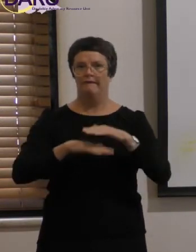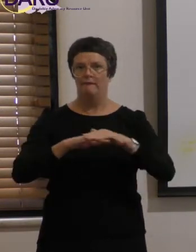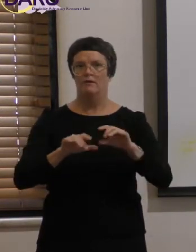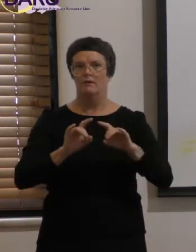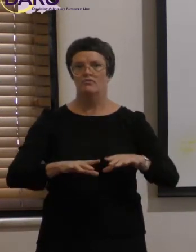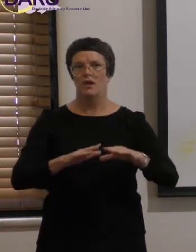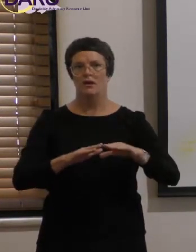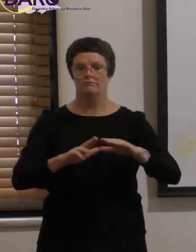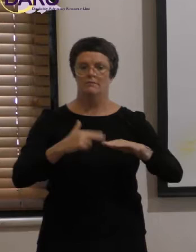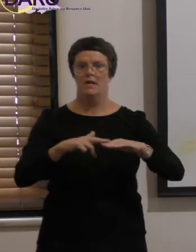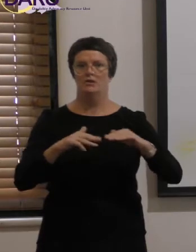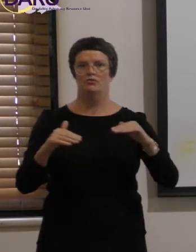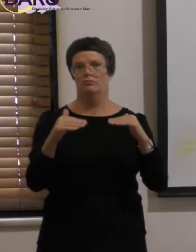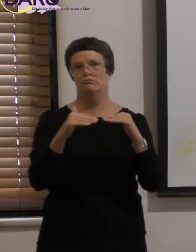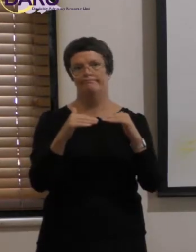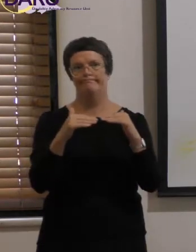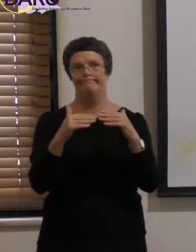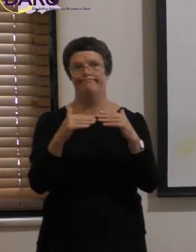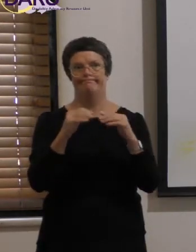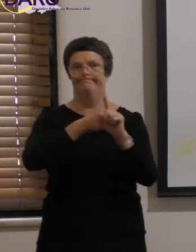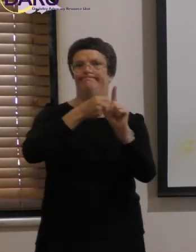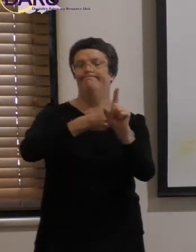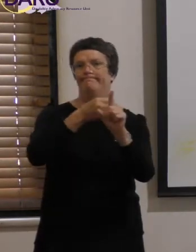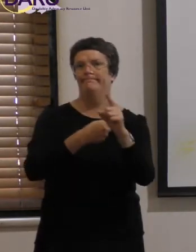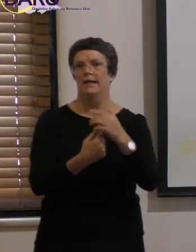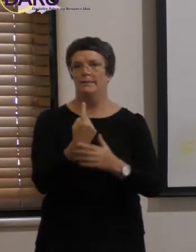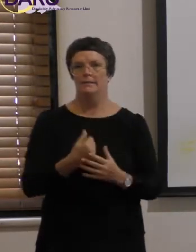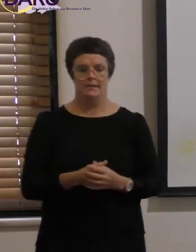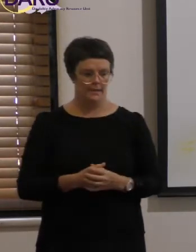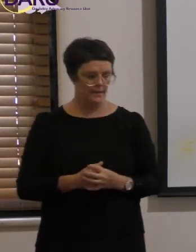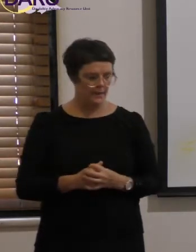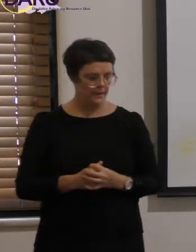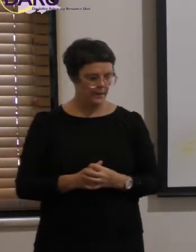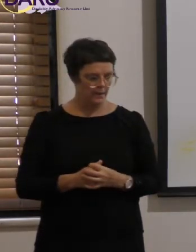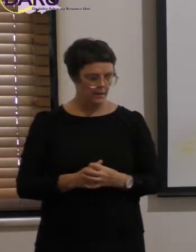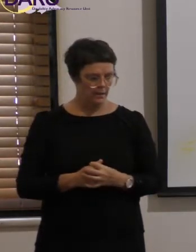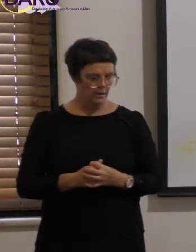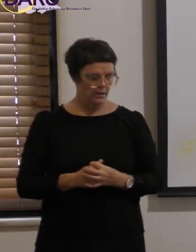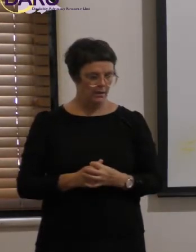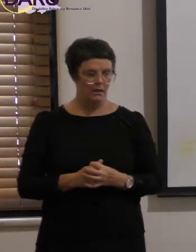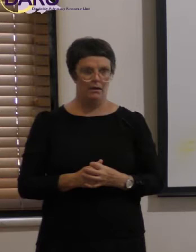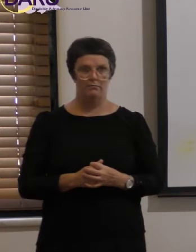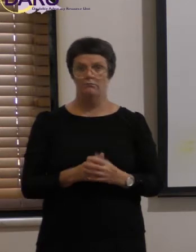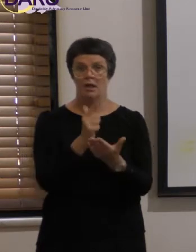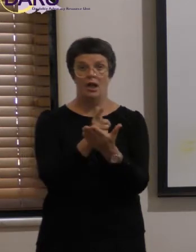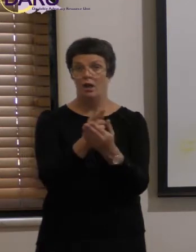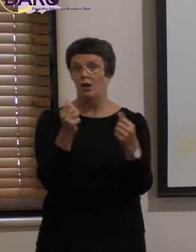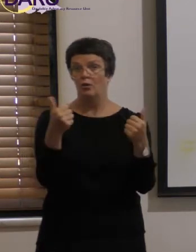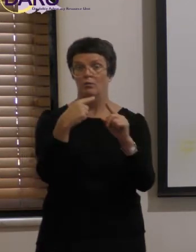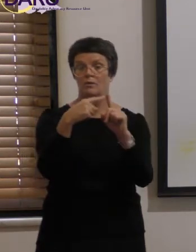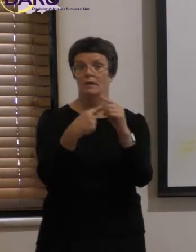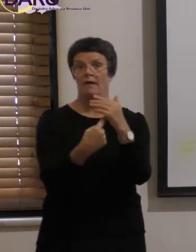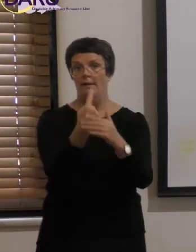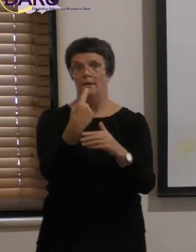progressing educational rights. Great work happening by many of the state organisations, other